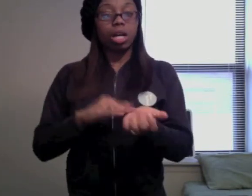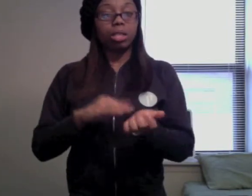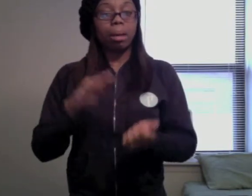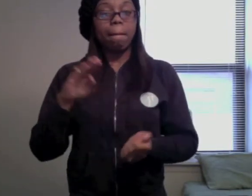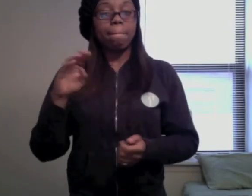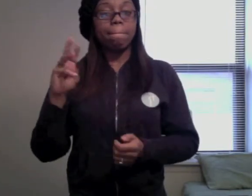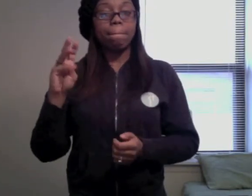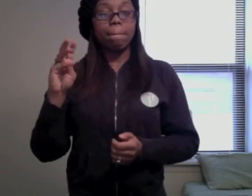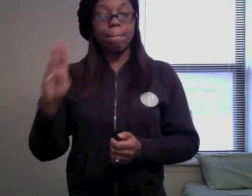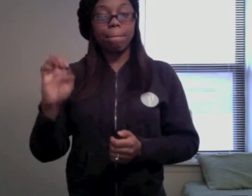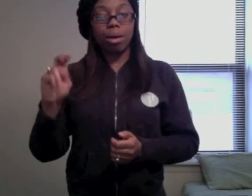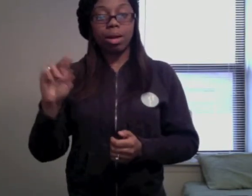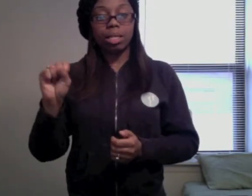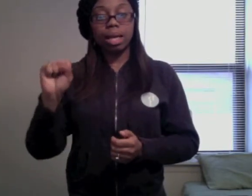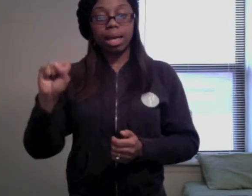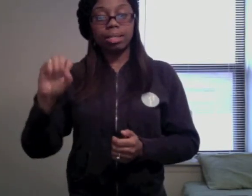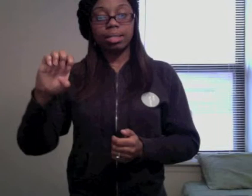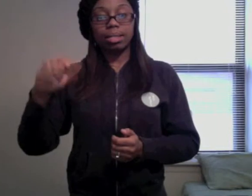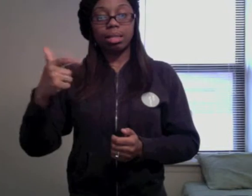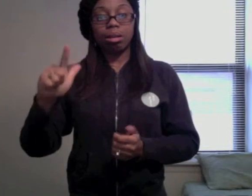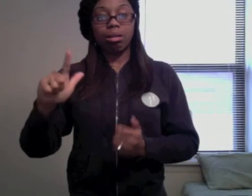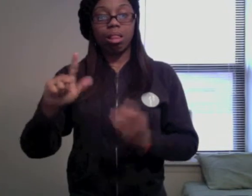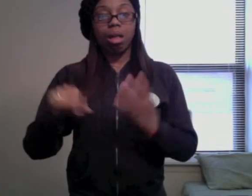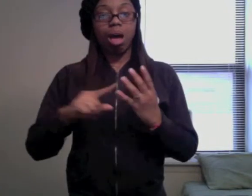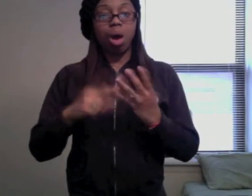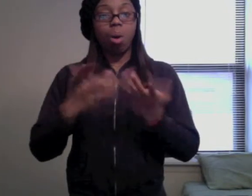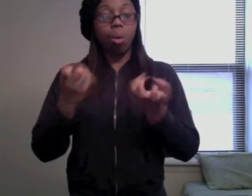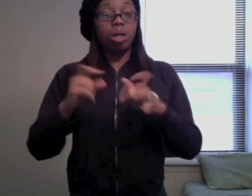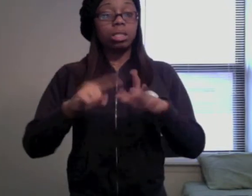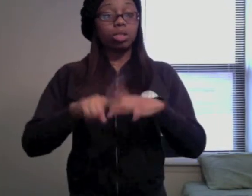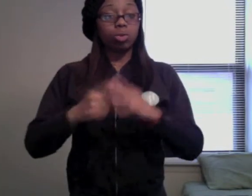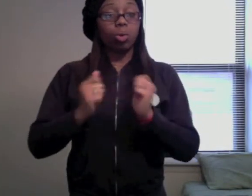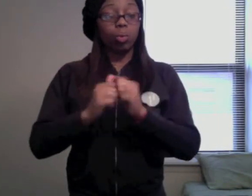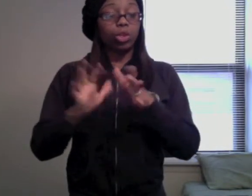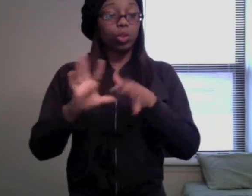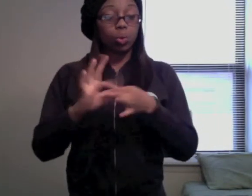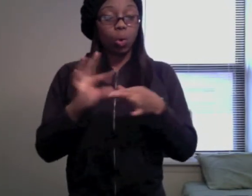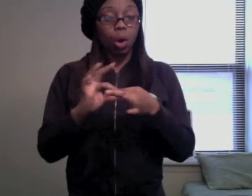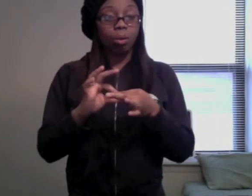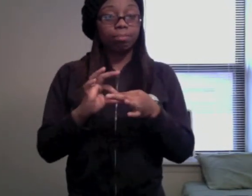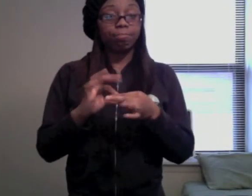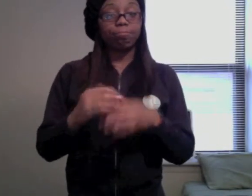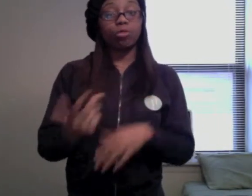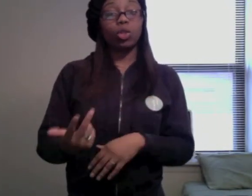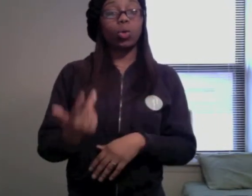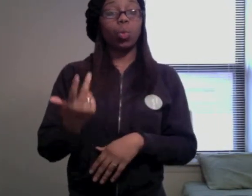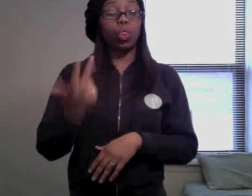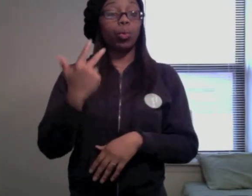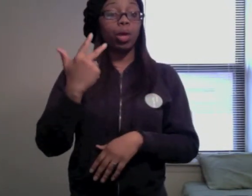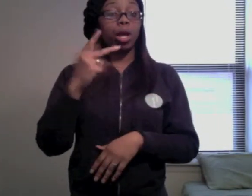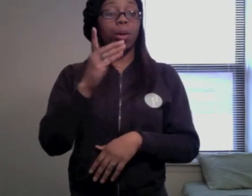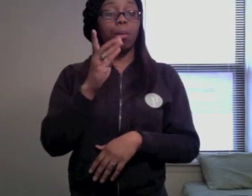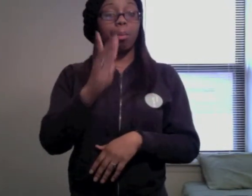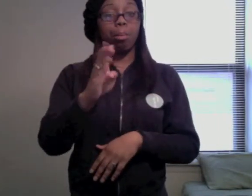Siegel. I'd like to begin by telling you a story. There once were 3 brick masons working together on a